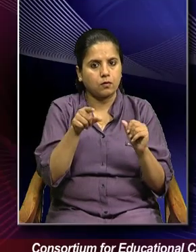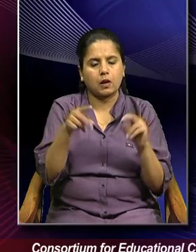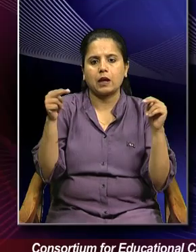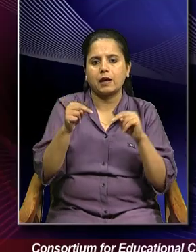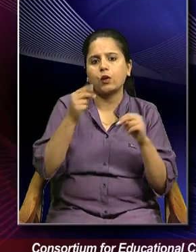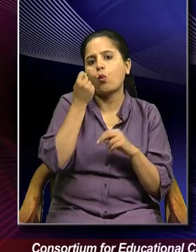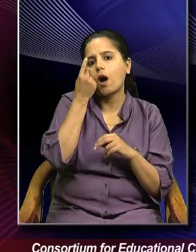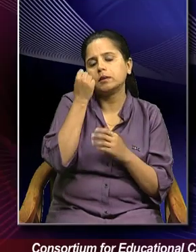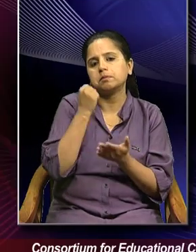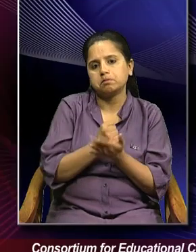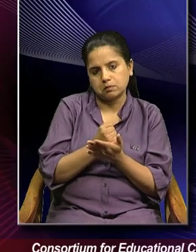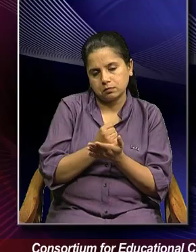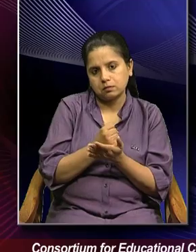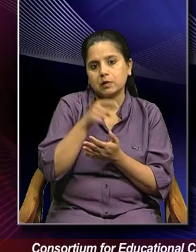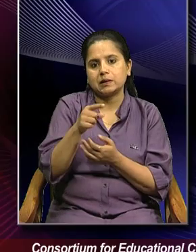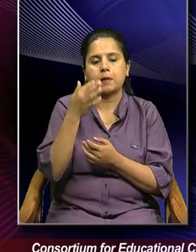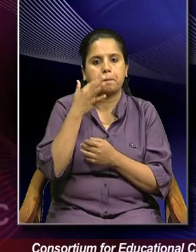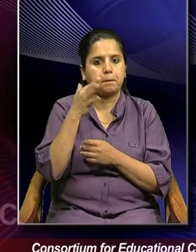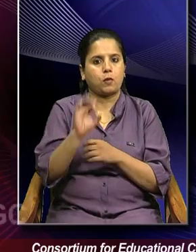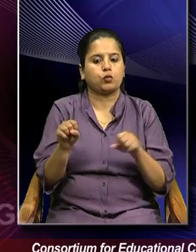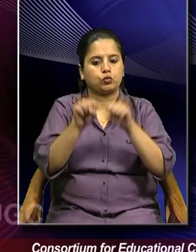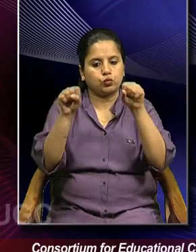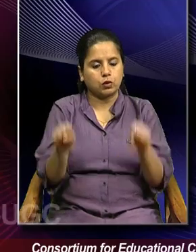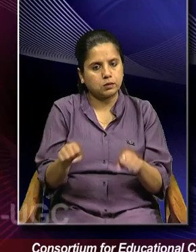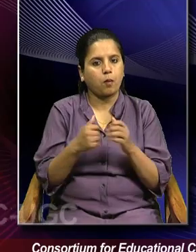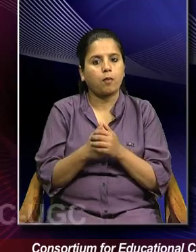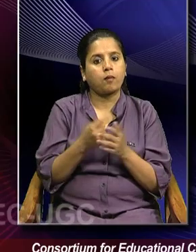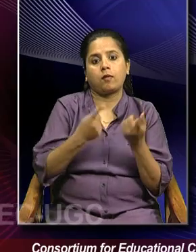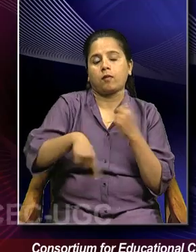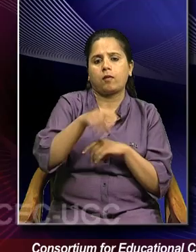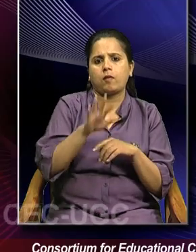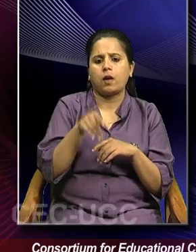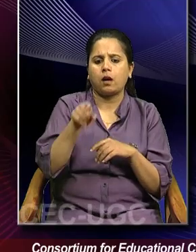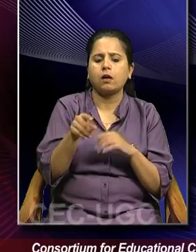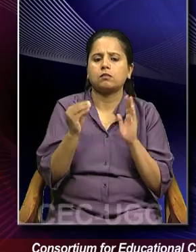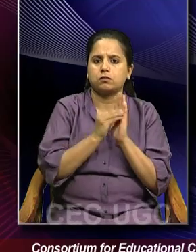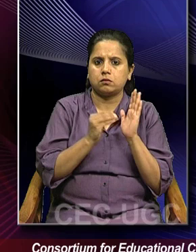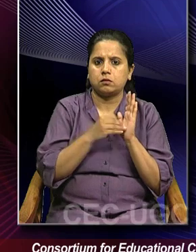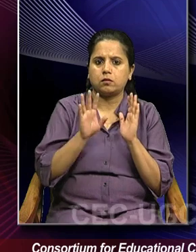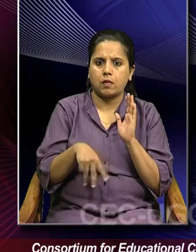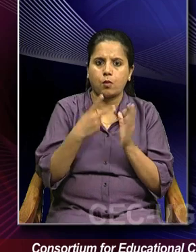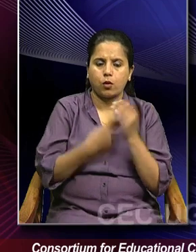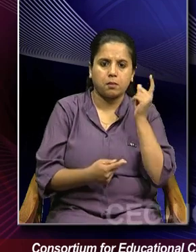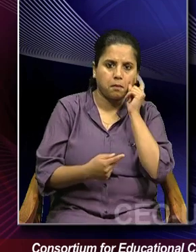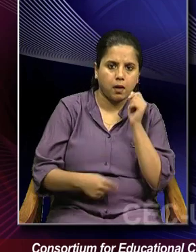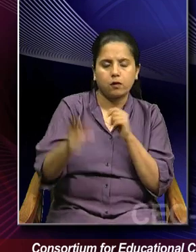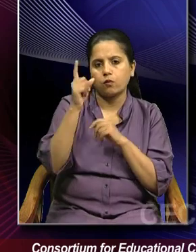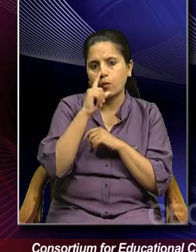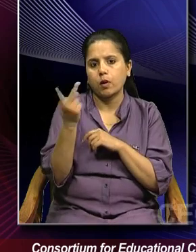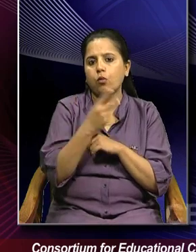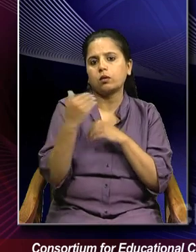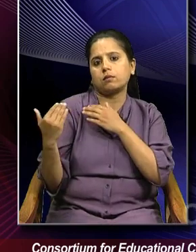to understand the important structures that have a bearing on both men as well as